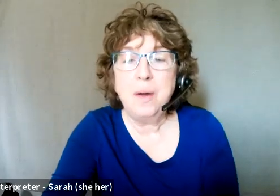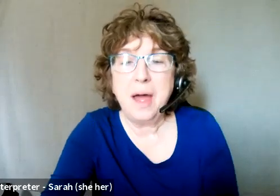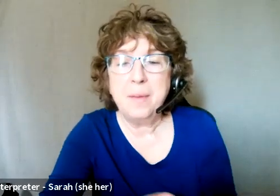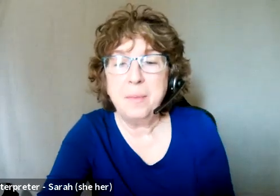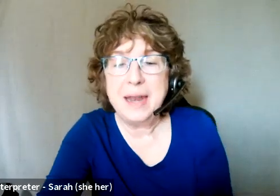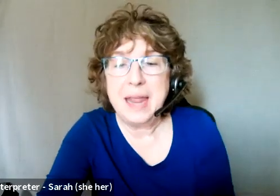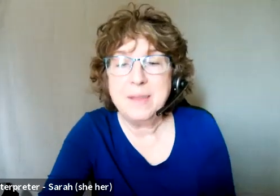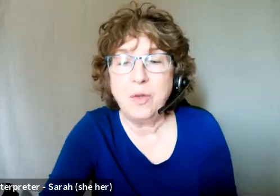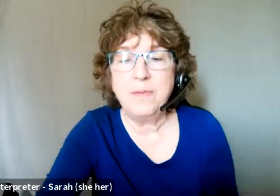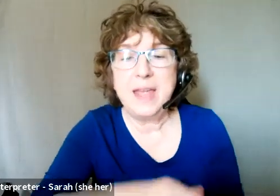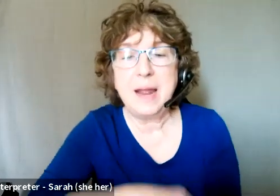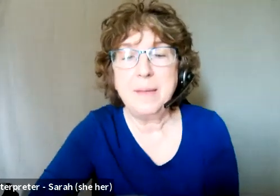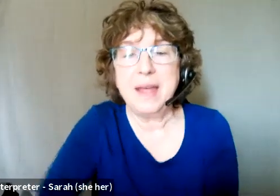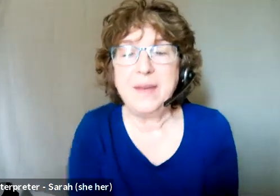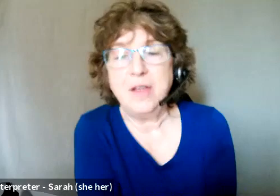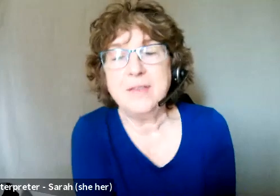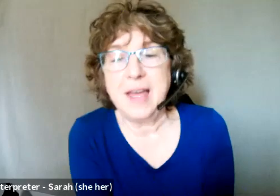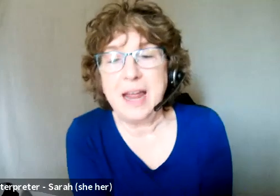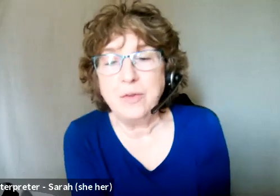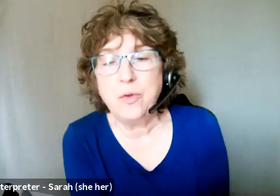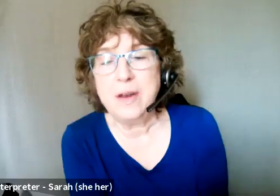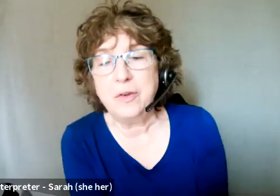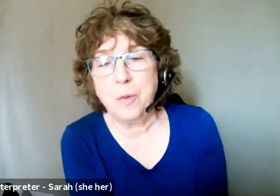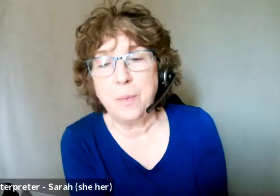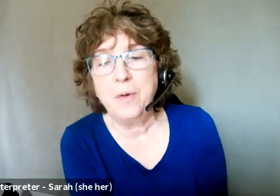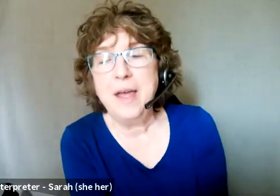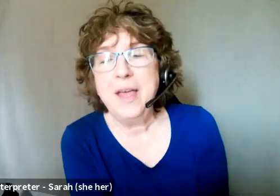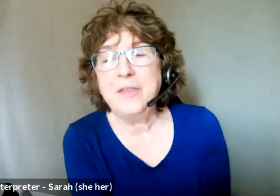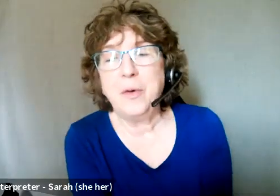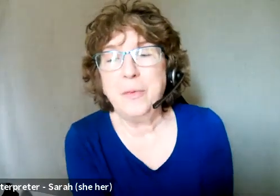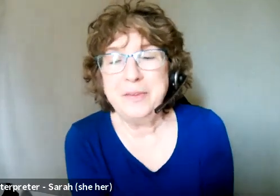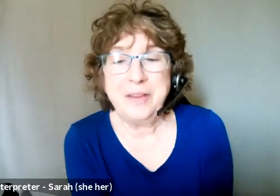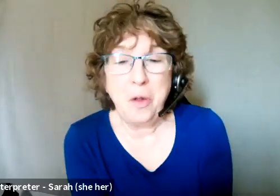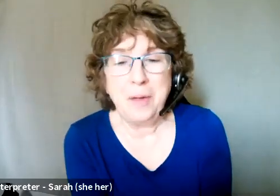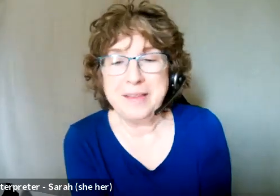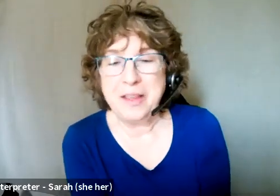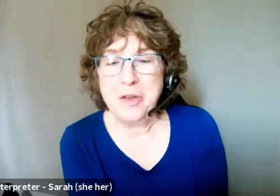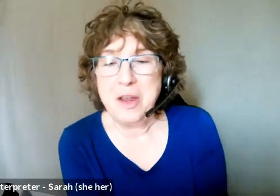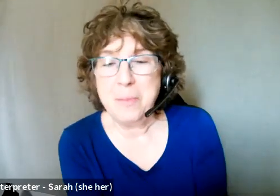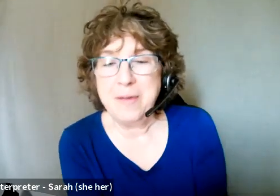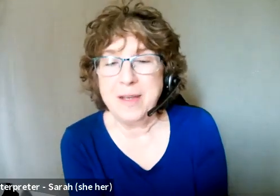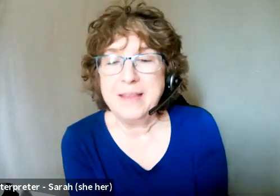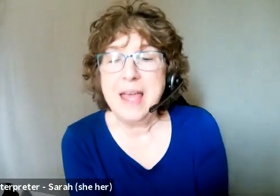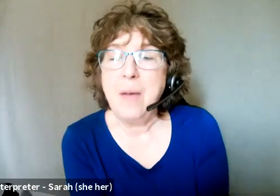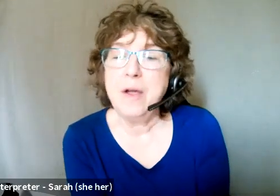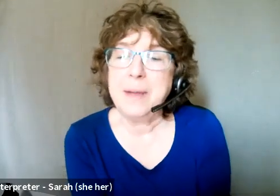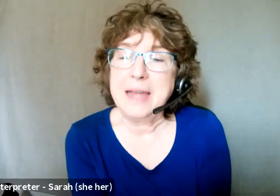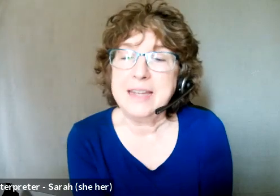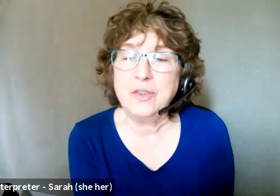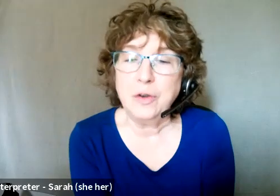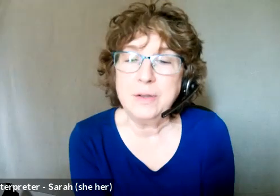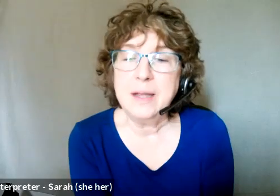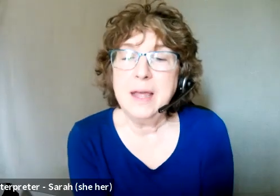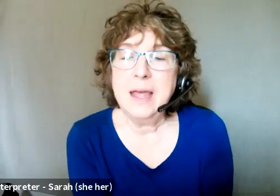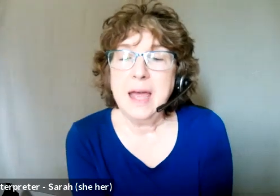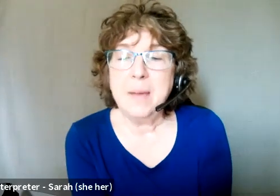Okay, great. Hello, my name is Sophie, and I'm deaf, and I use sign language through an interpreter. So, I guess that you can hear